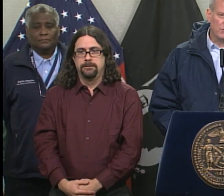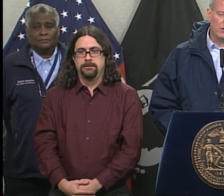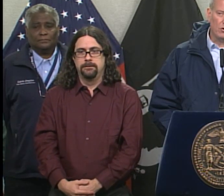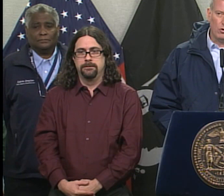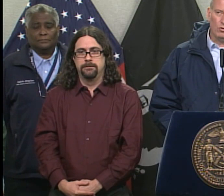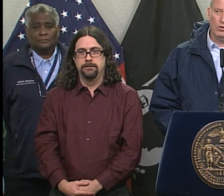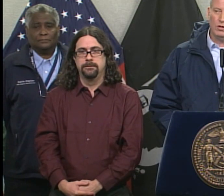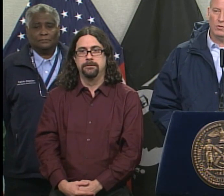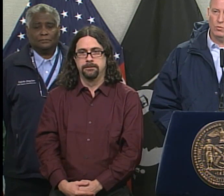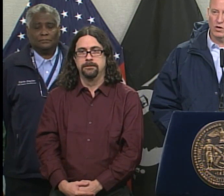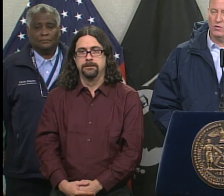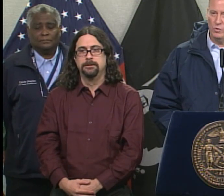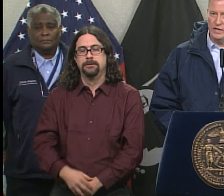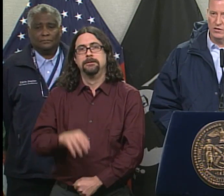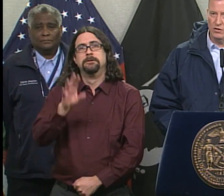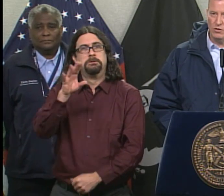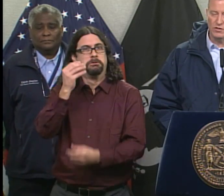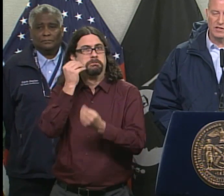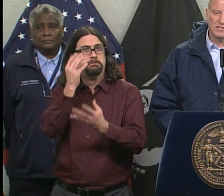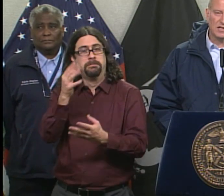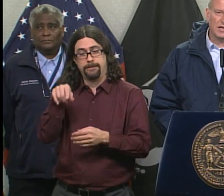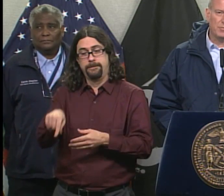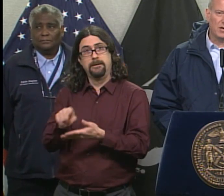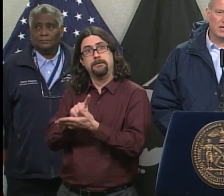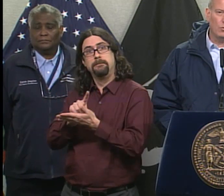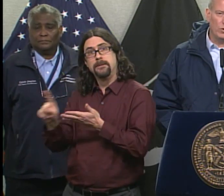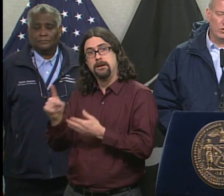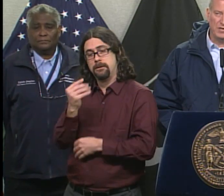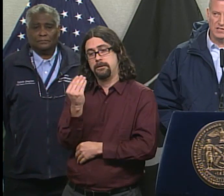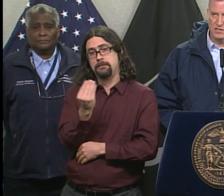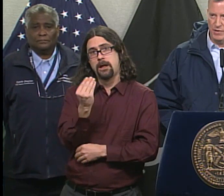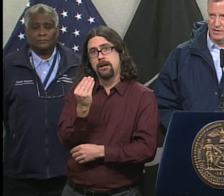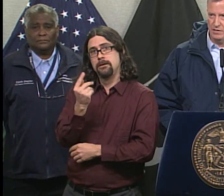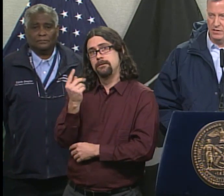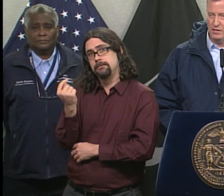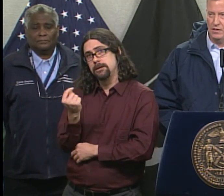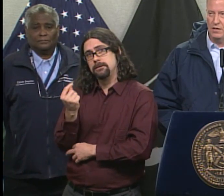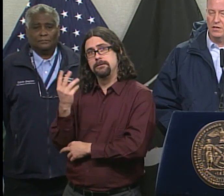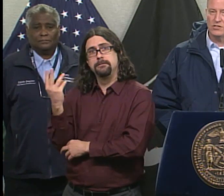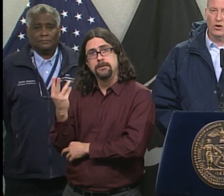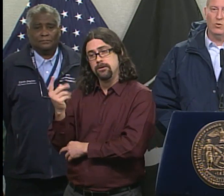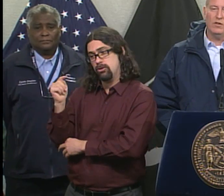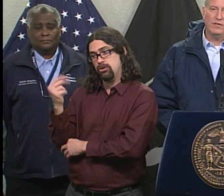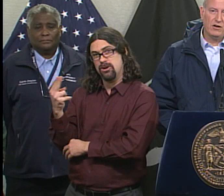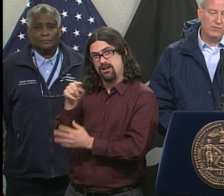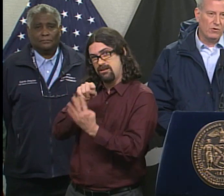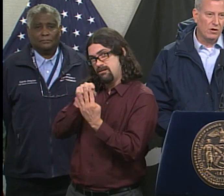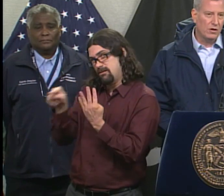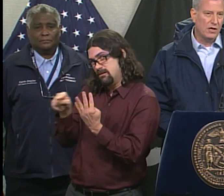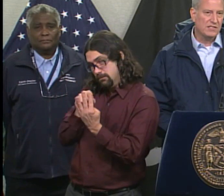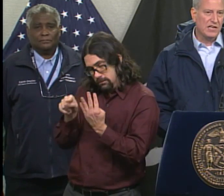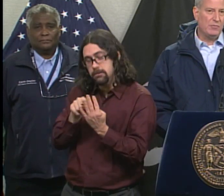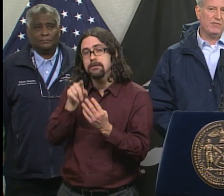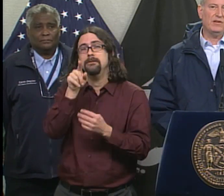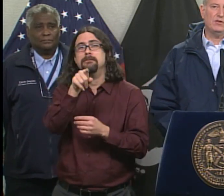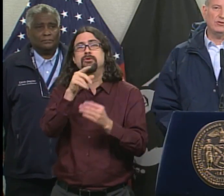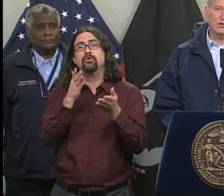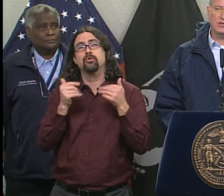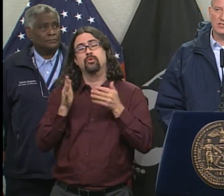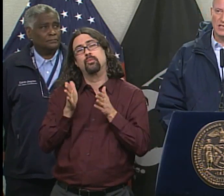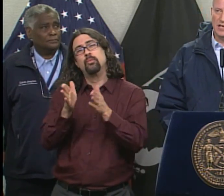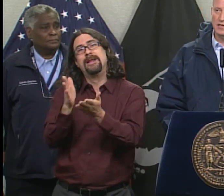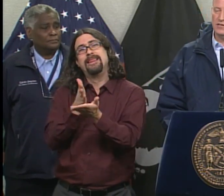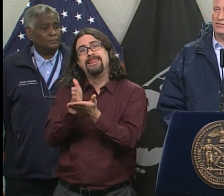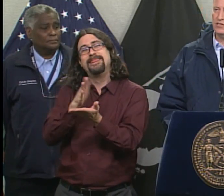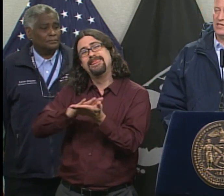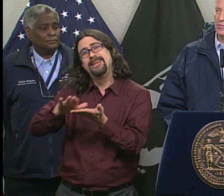So for the whole work week, alternate side parking will be suspended. So therefore, I say to my fellow New Yorkers,